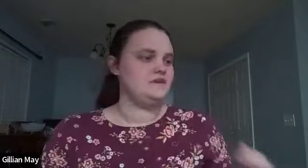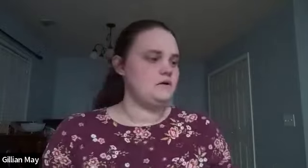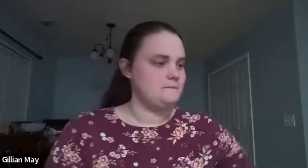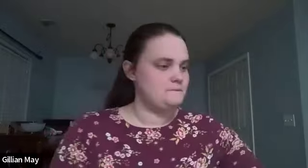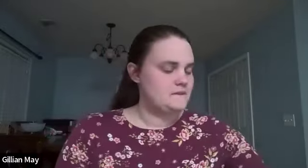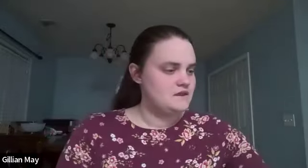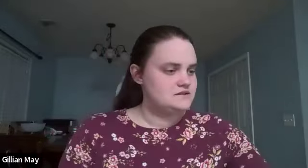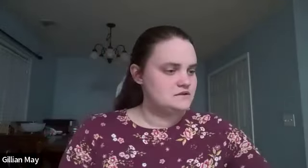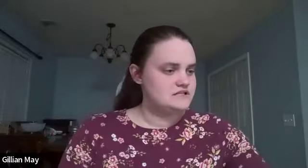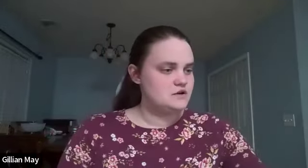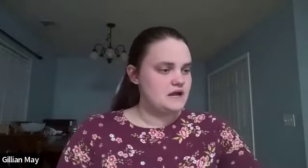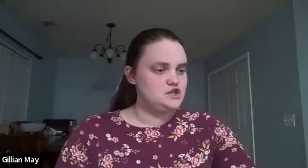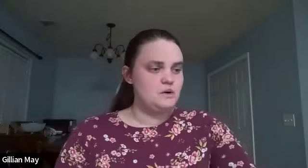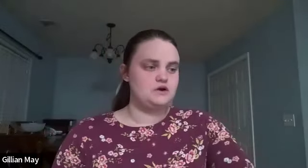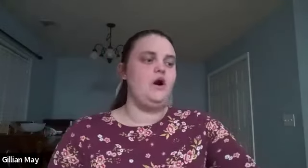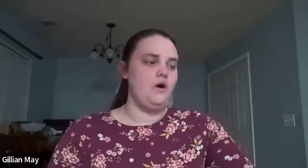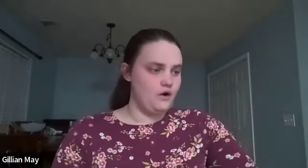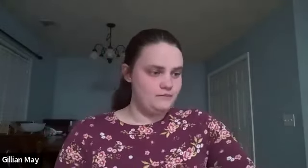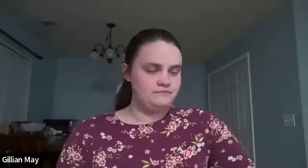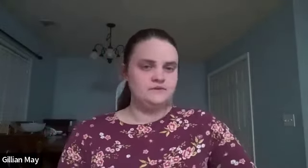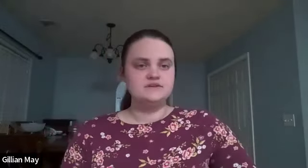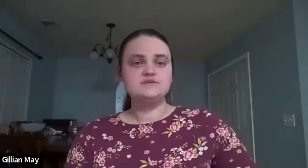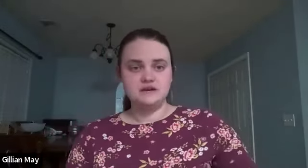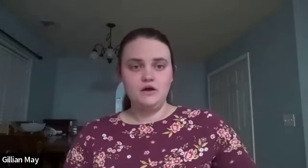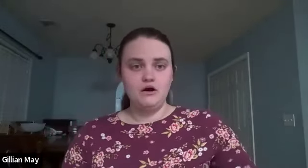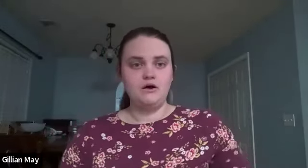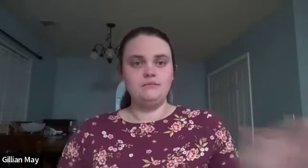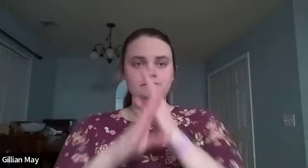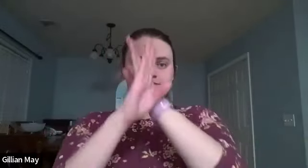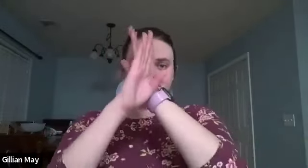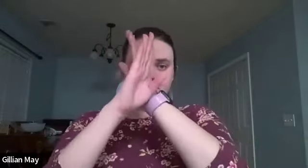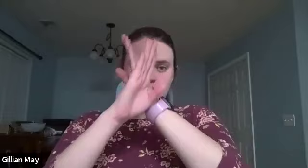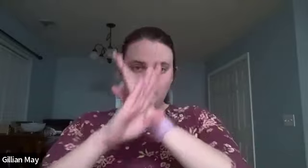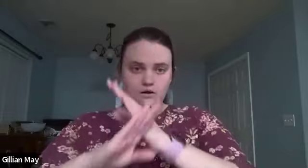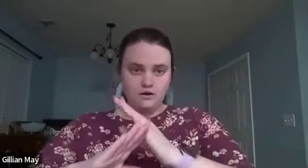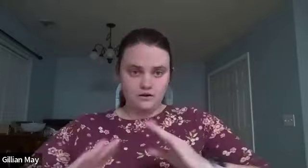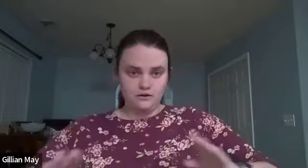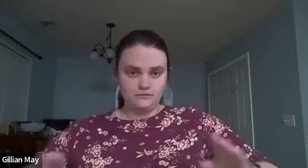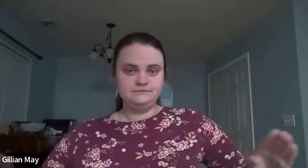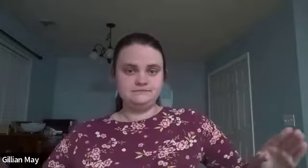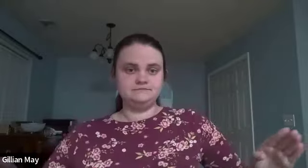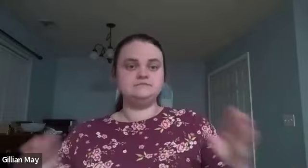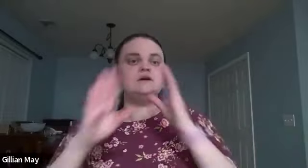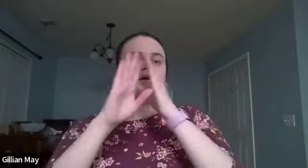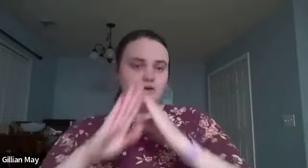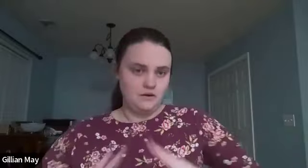Okay. So let's go back to our calm. So we had calm, calm,